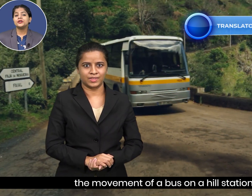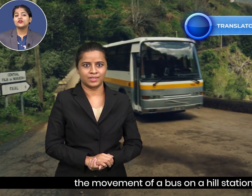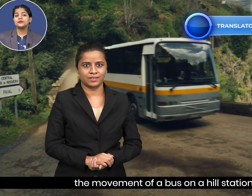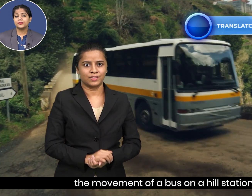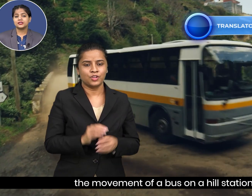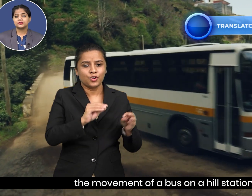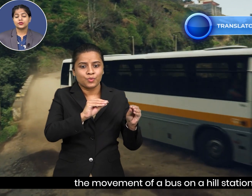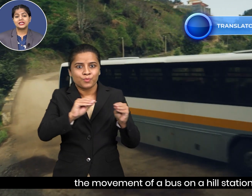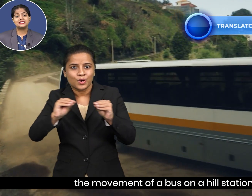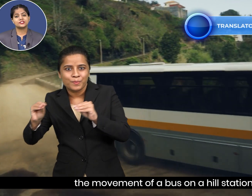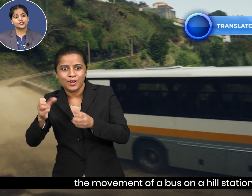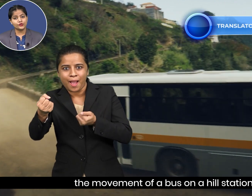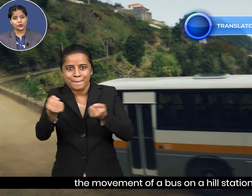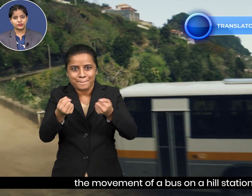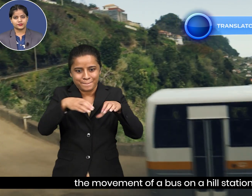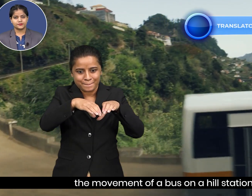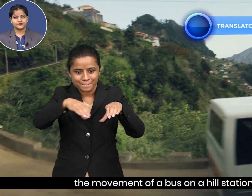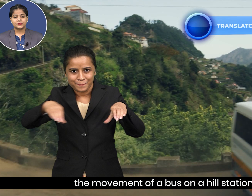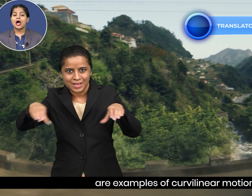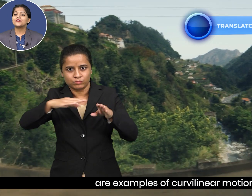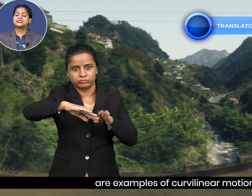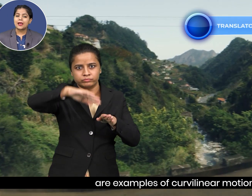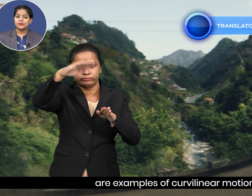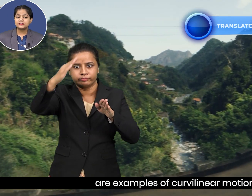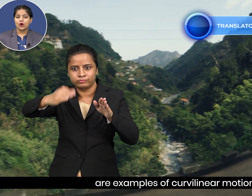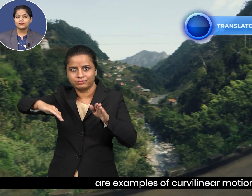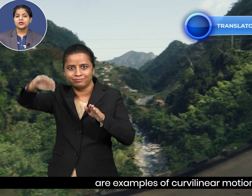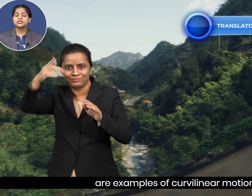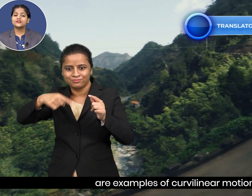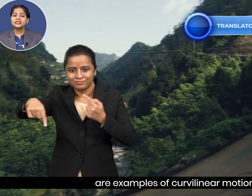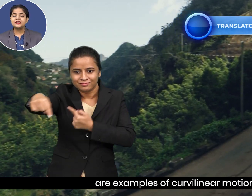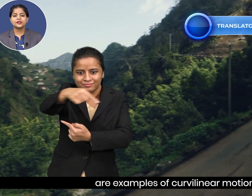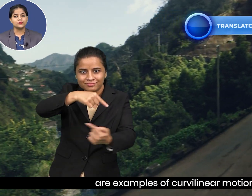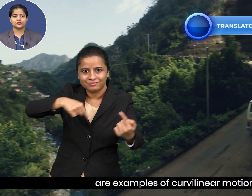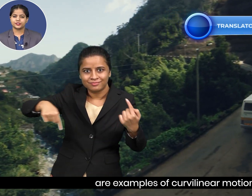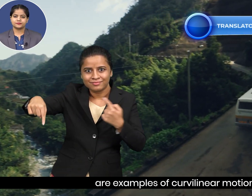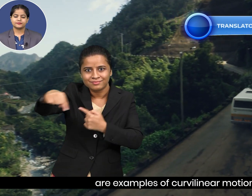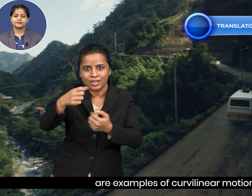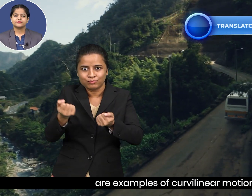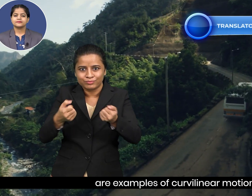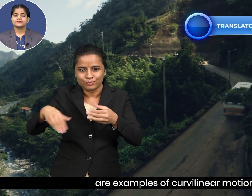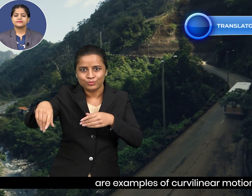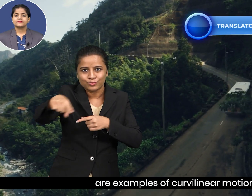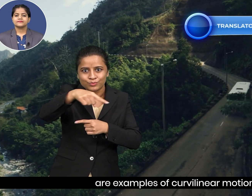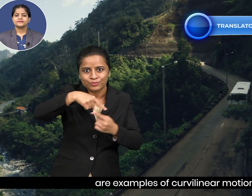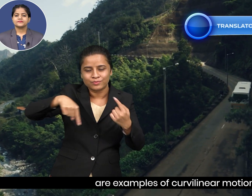the movement of a bus on a hill station road are examples of curvilinear motion.